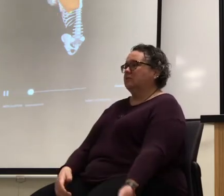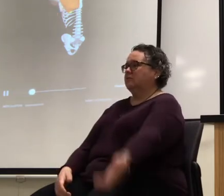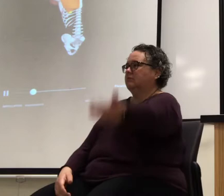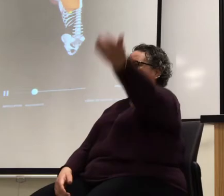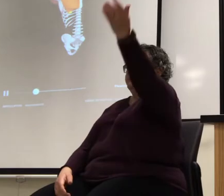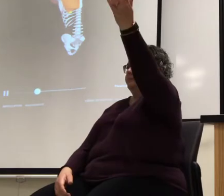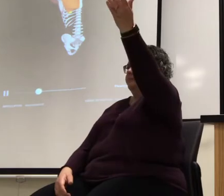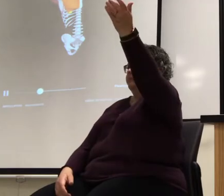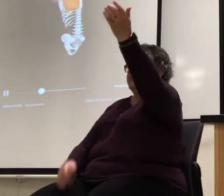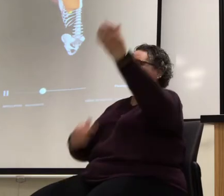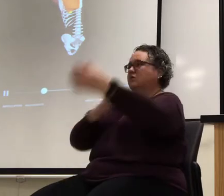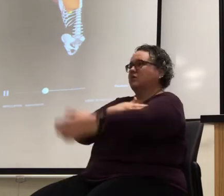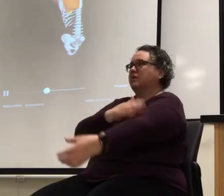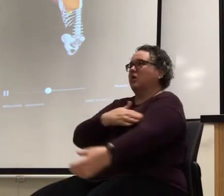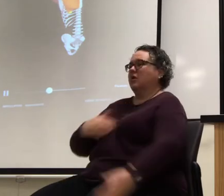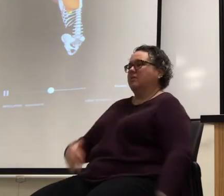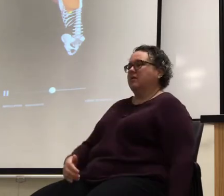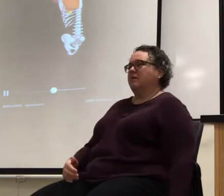Bring the arm forward.